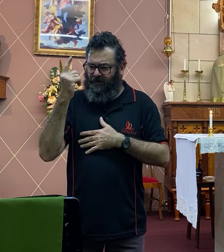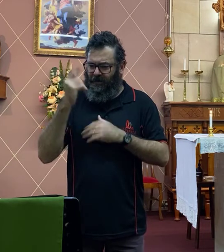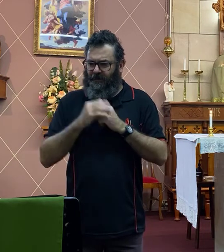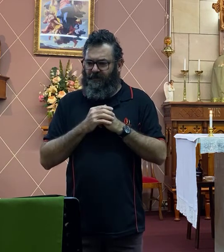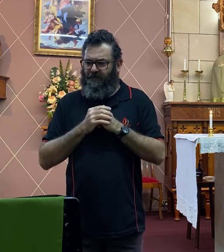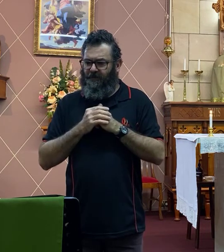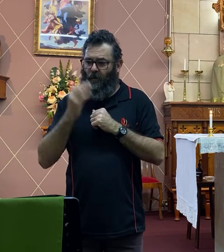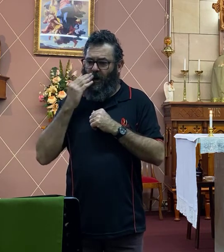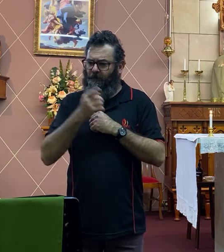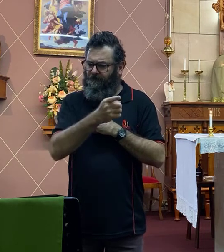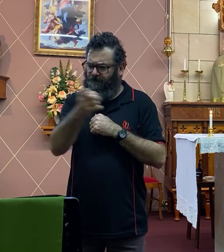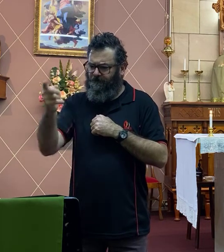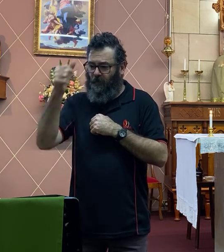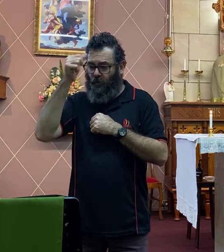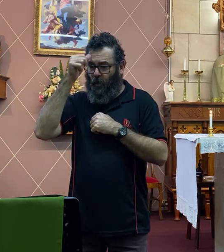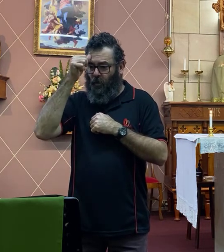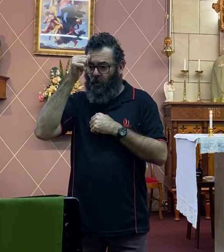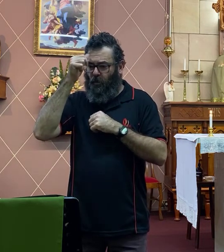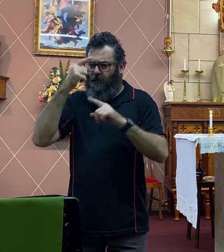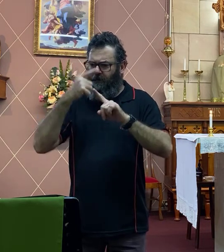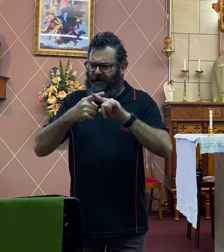understanding.